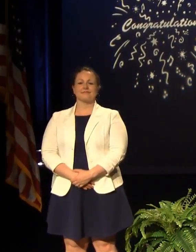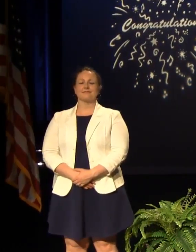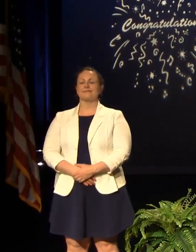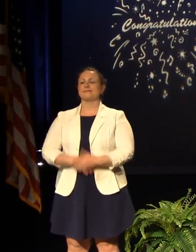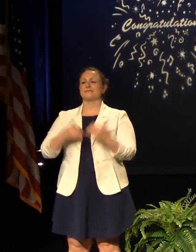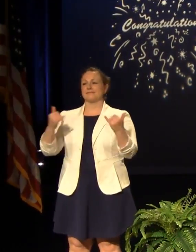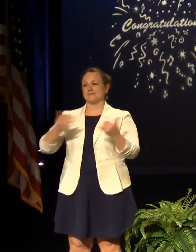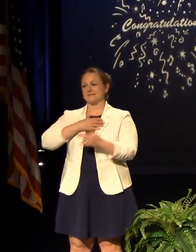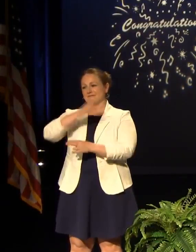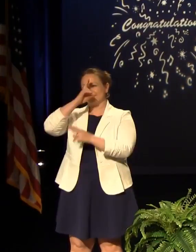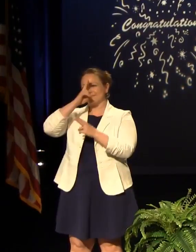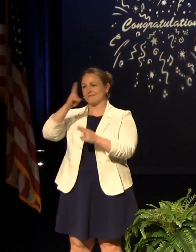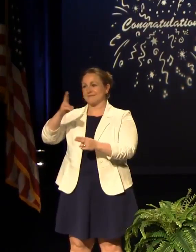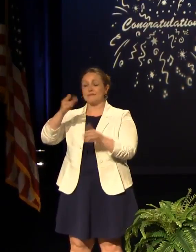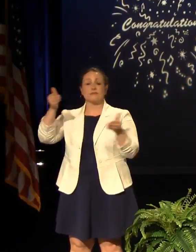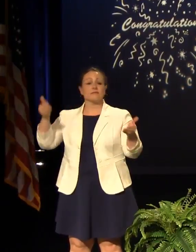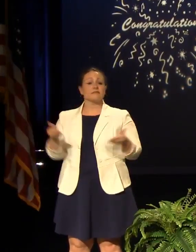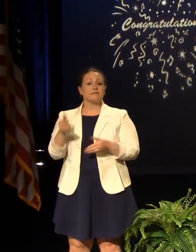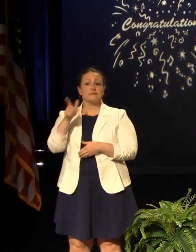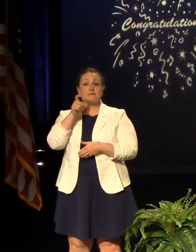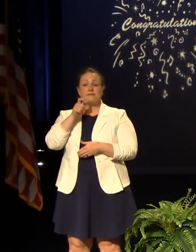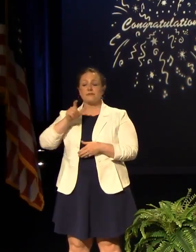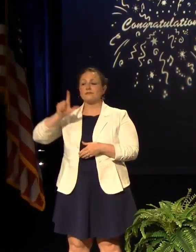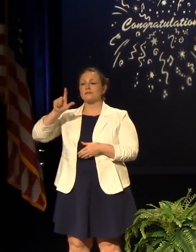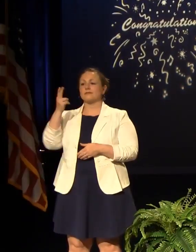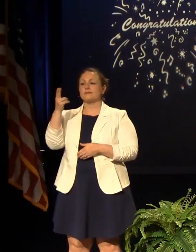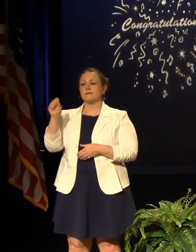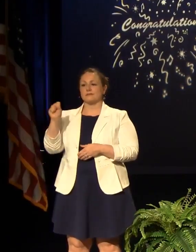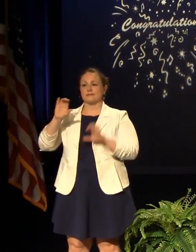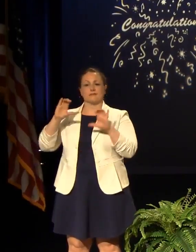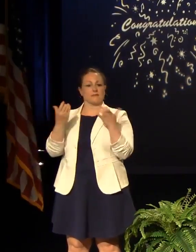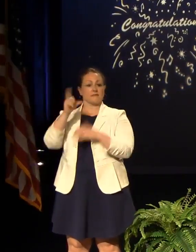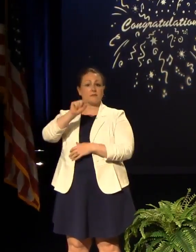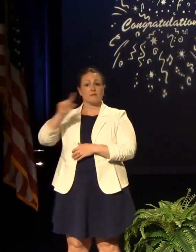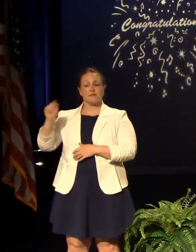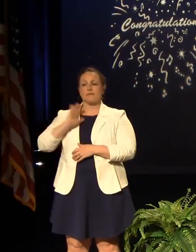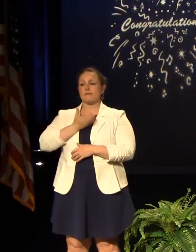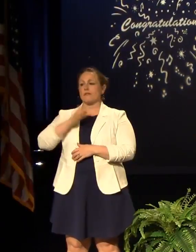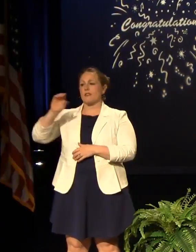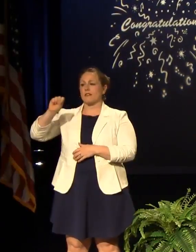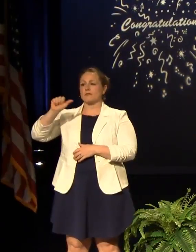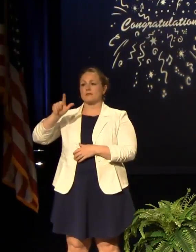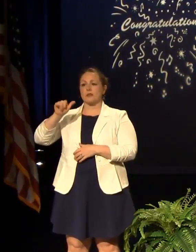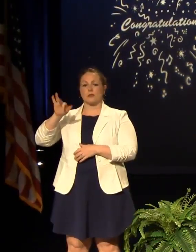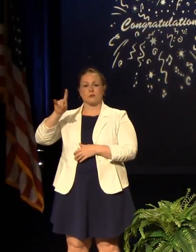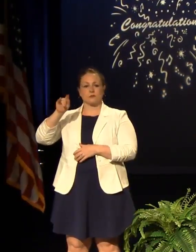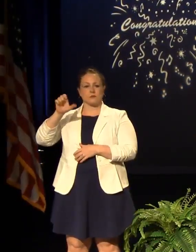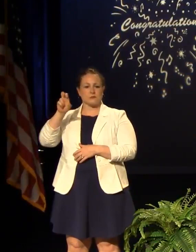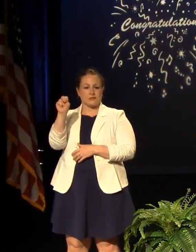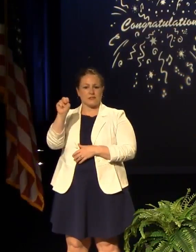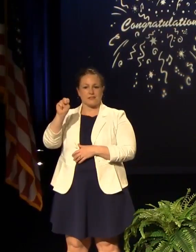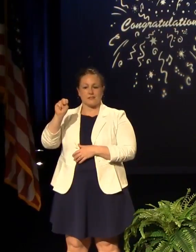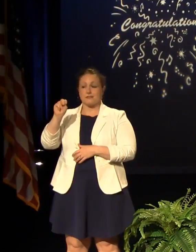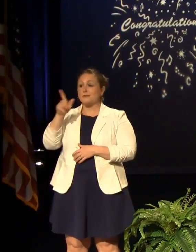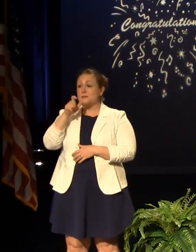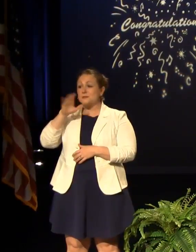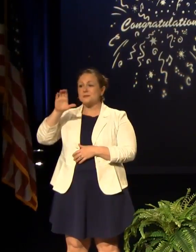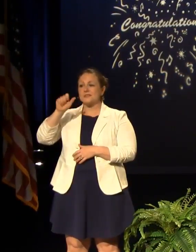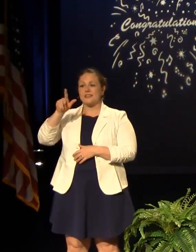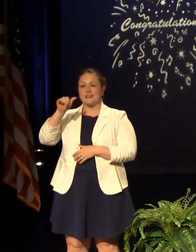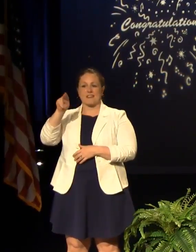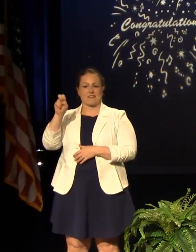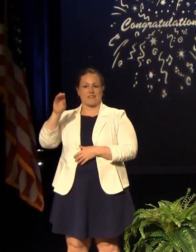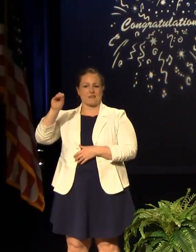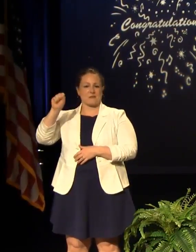It is now my pleasure to introduce Lakeview High School's class of 2020 salutatorian, Caroline Oster. Caroline